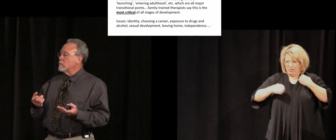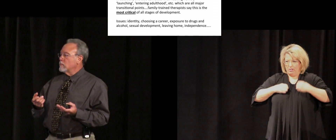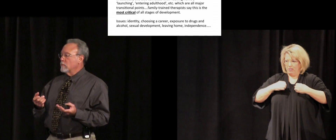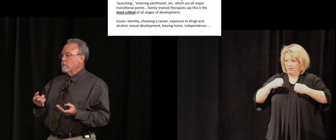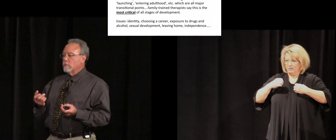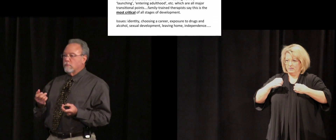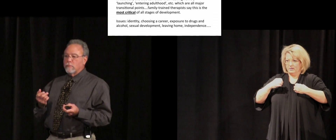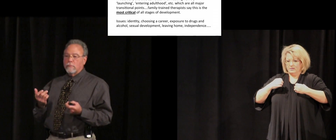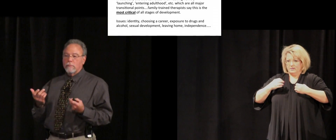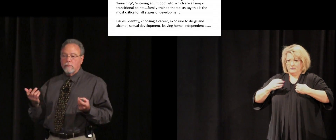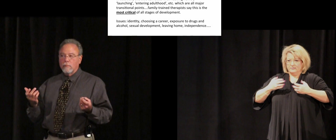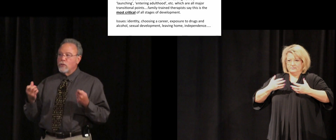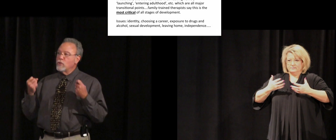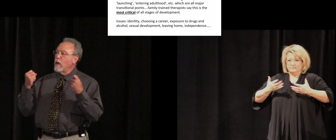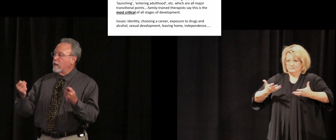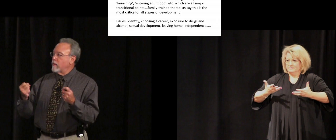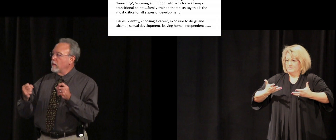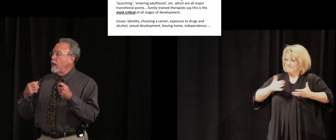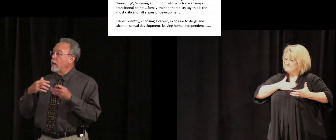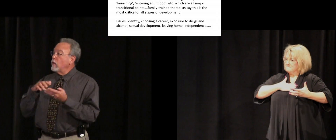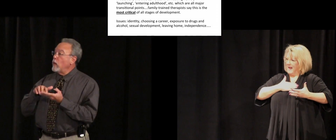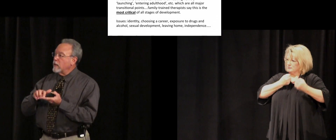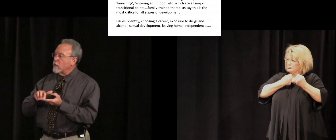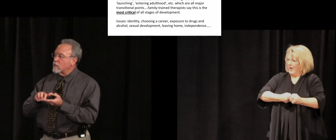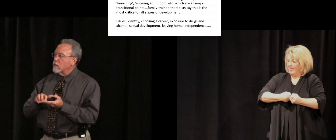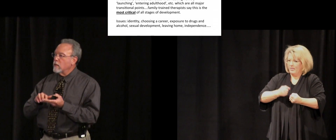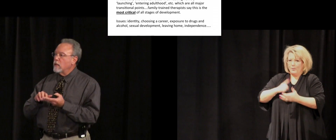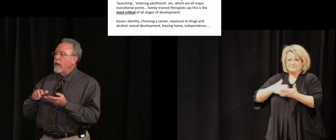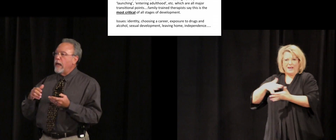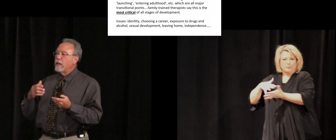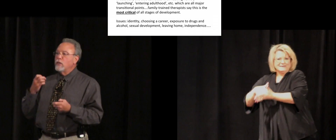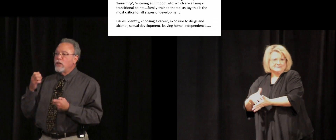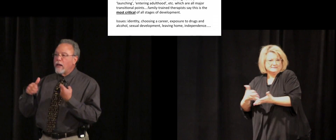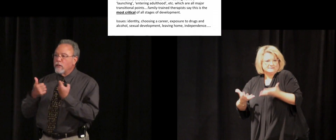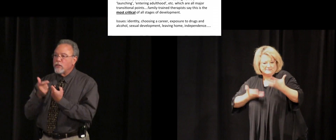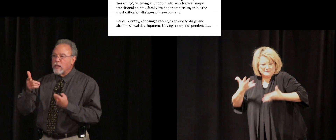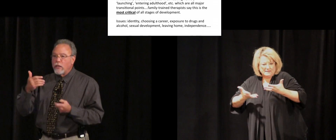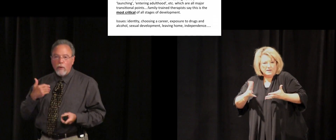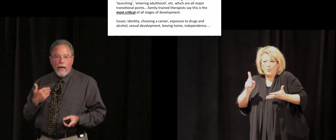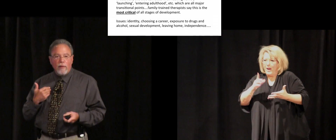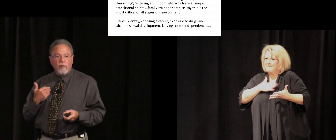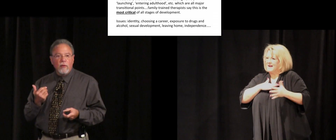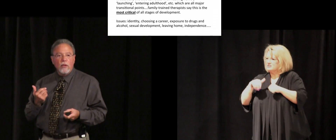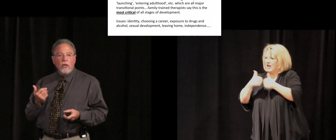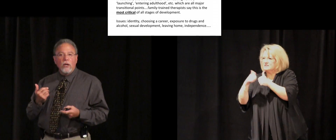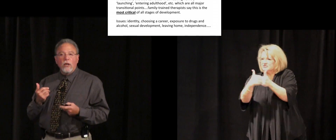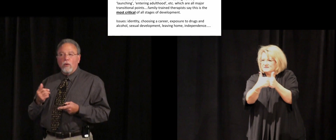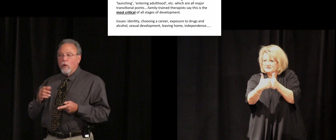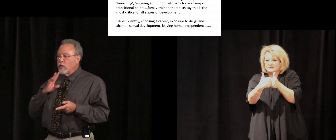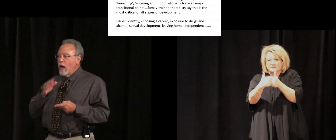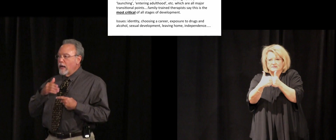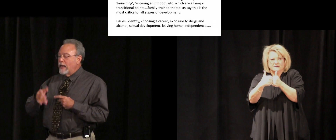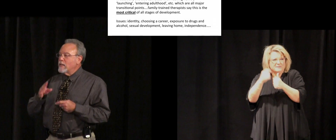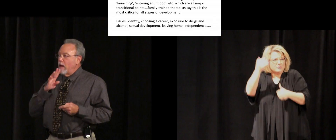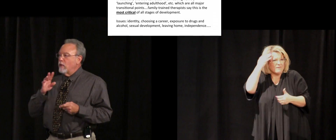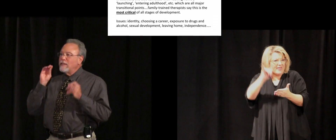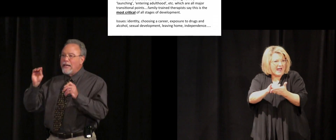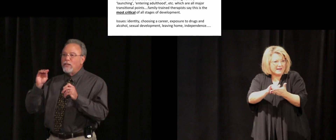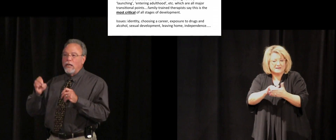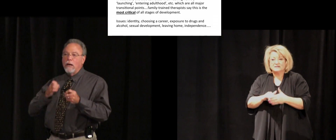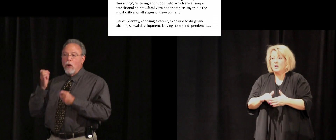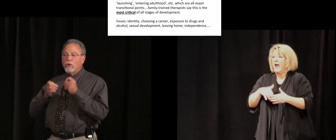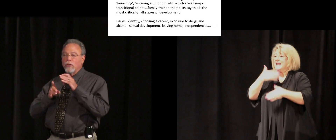school they don't go to any of their classes. You're like, why would you come to college and the first week skip all